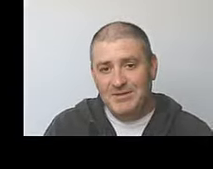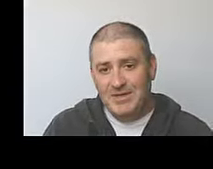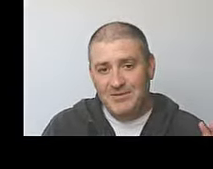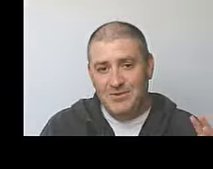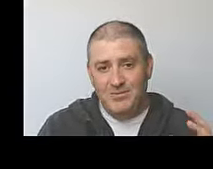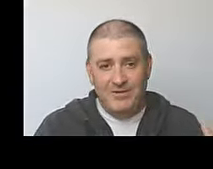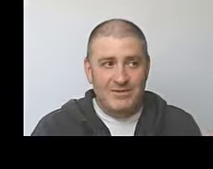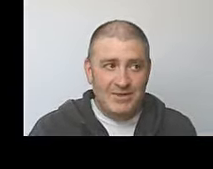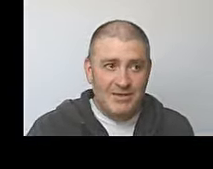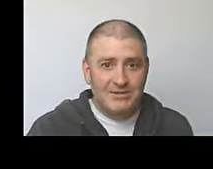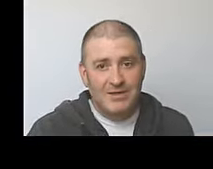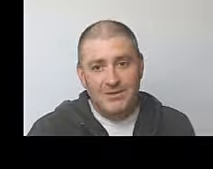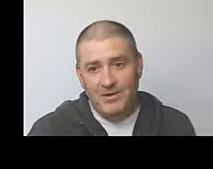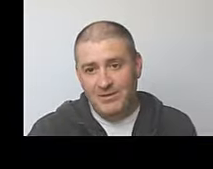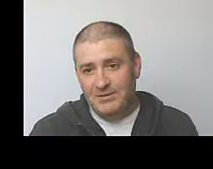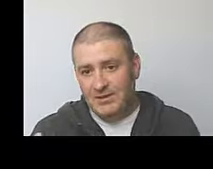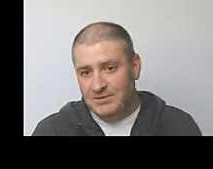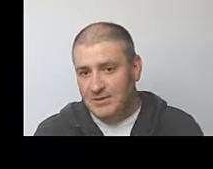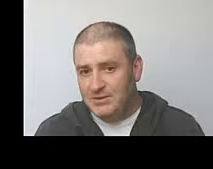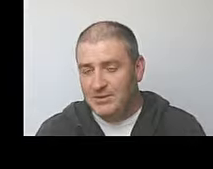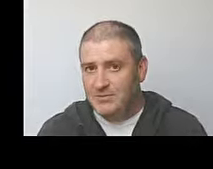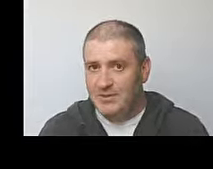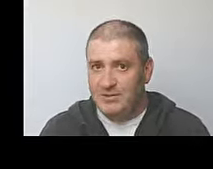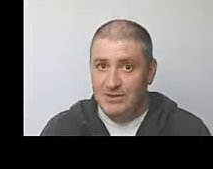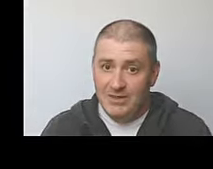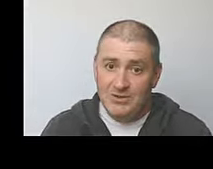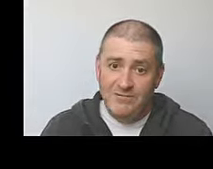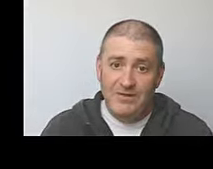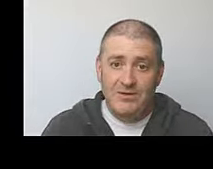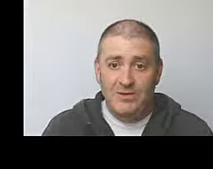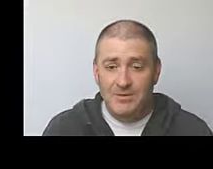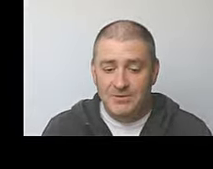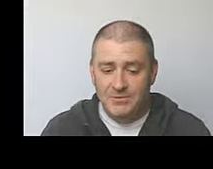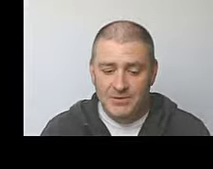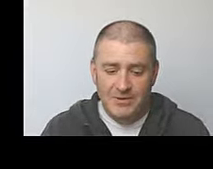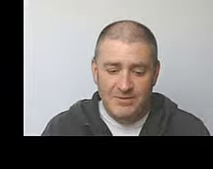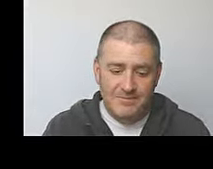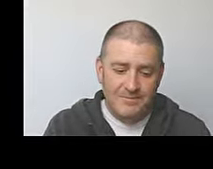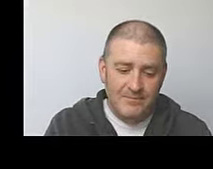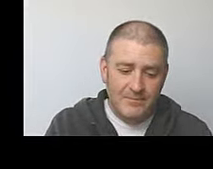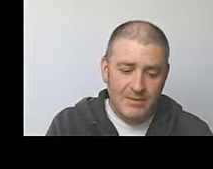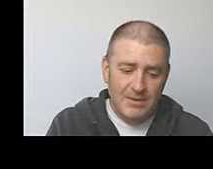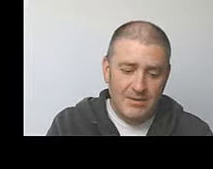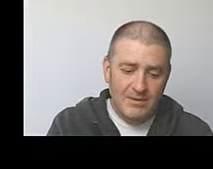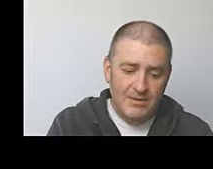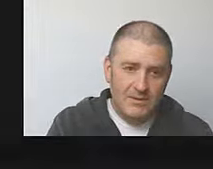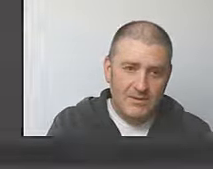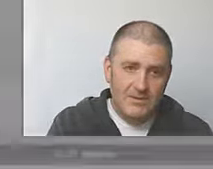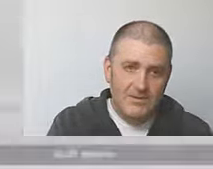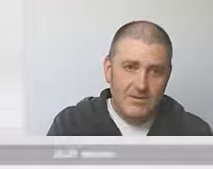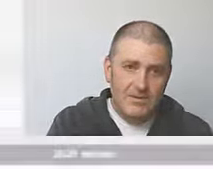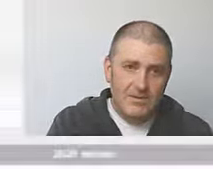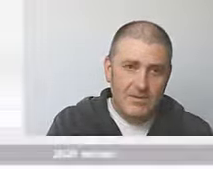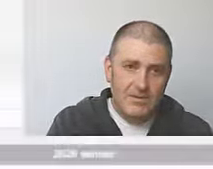ceremony together with the relevant dates, whether they take submissions, whether there's an entry fee, who the past winners were?